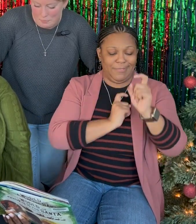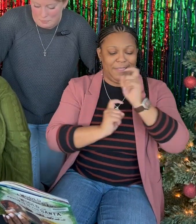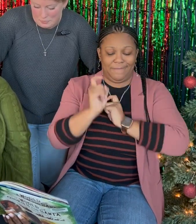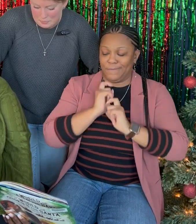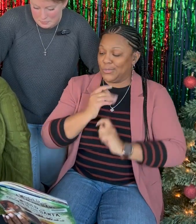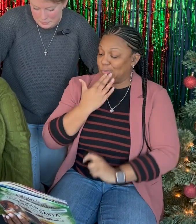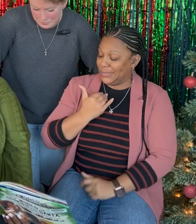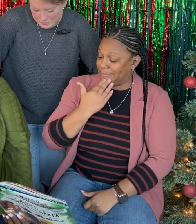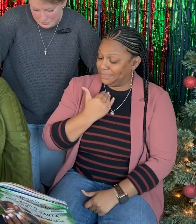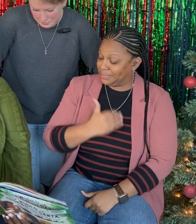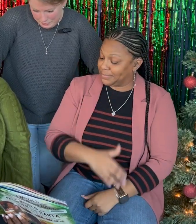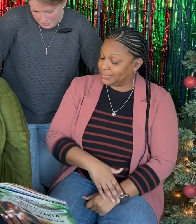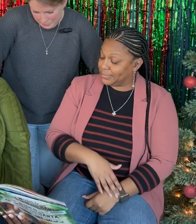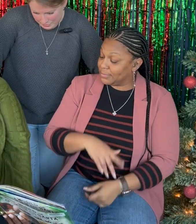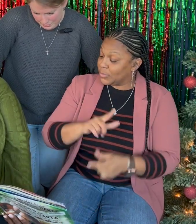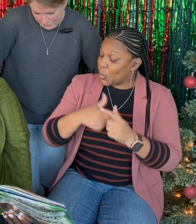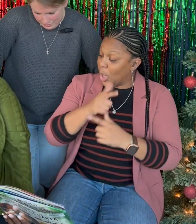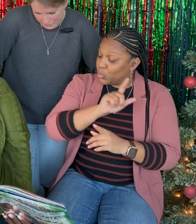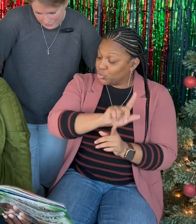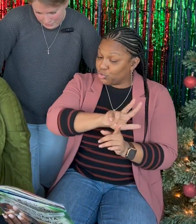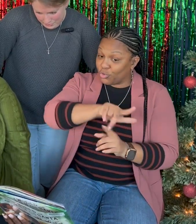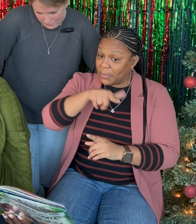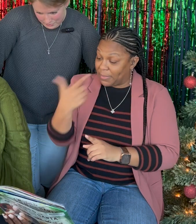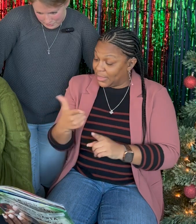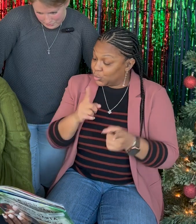with him.